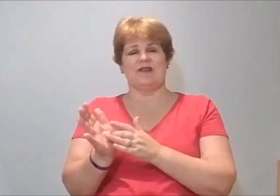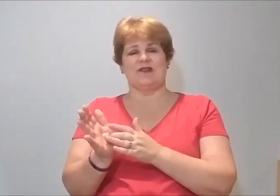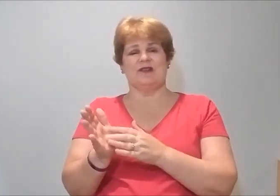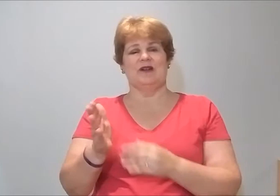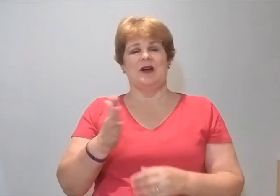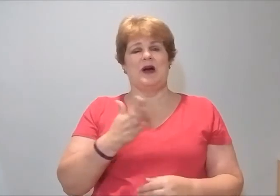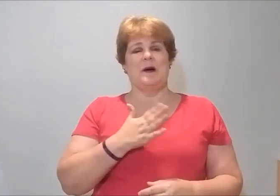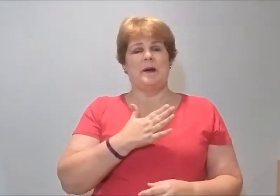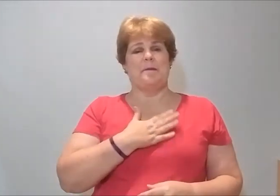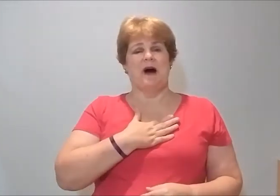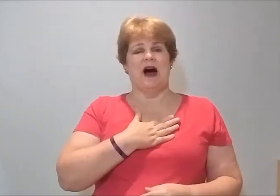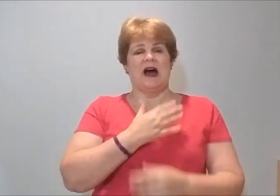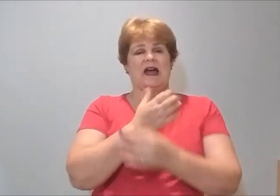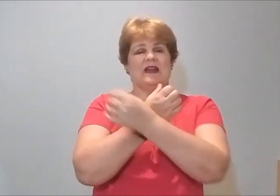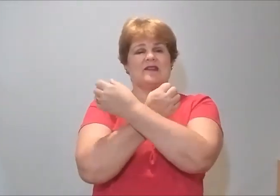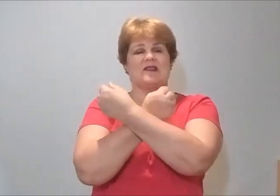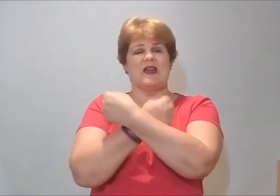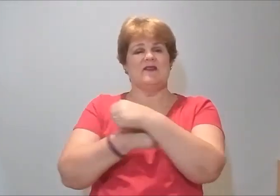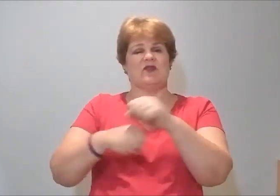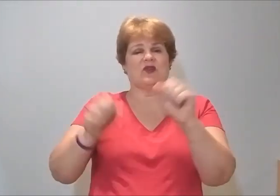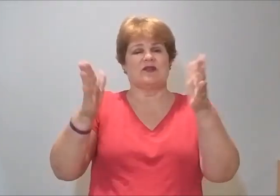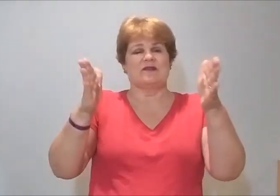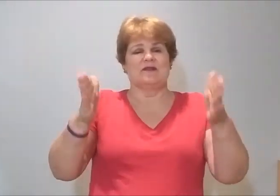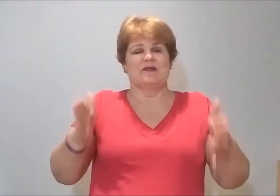Jesus, my Savior.